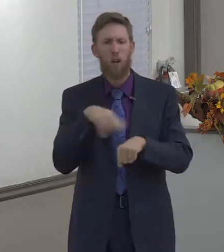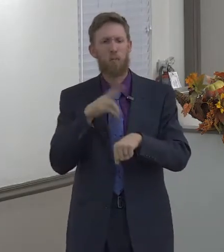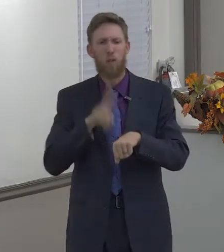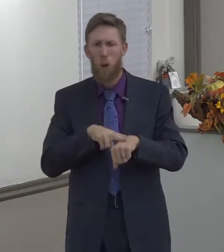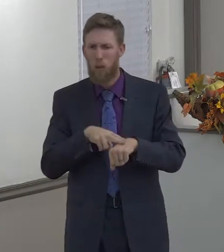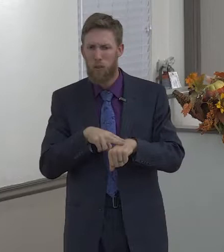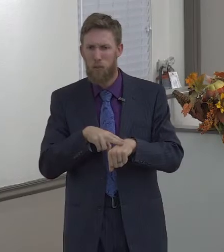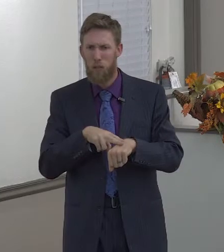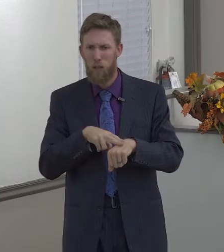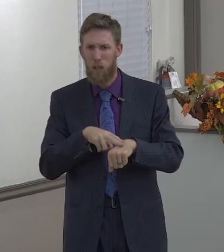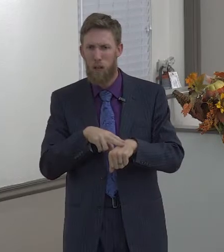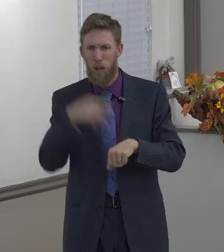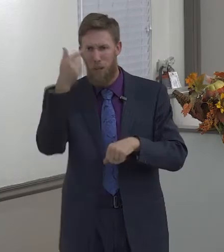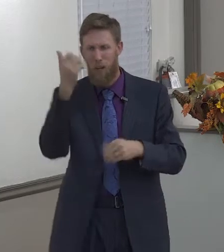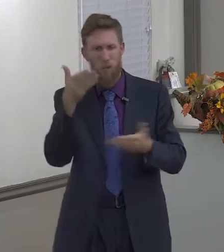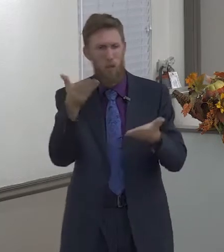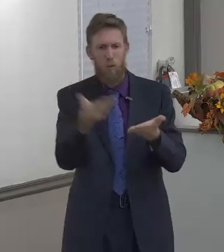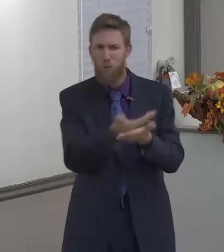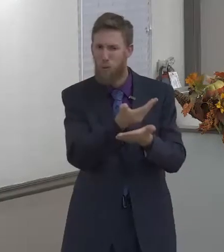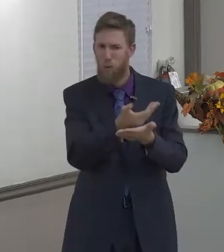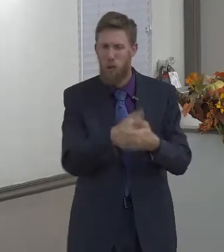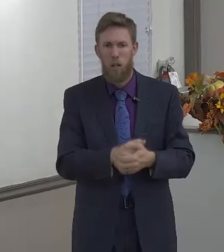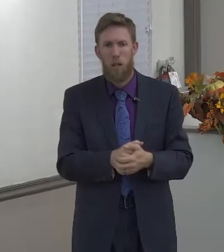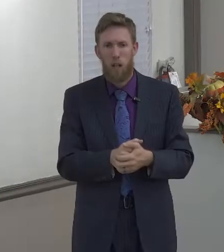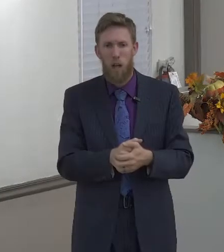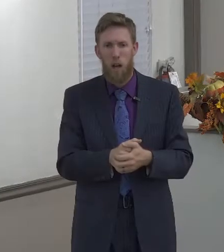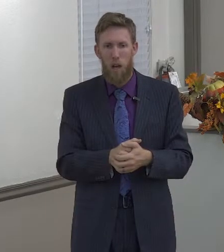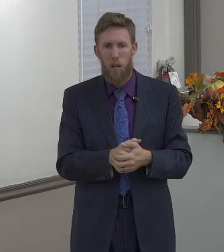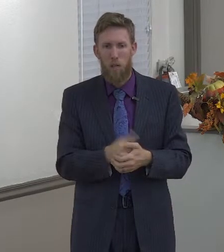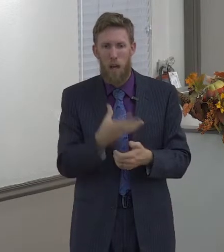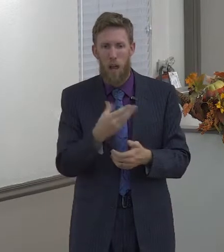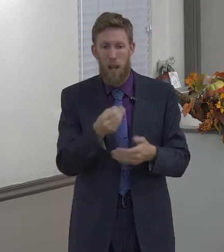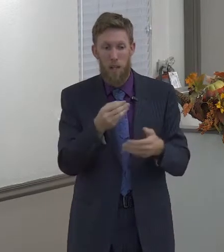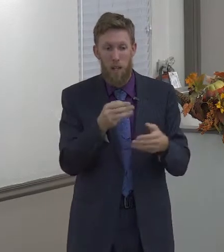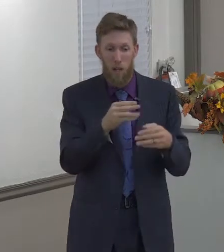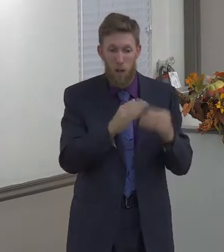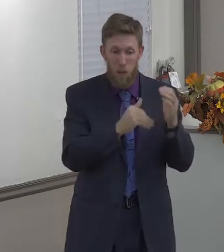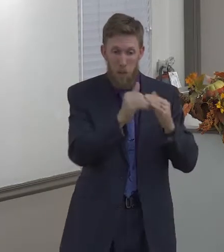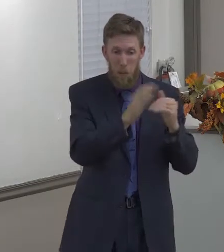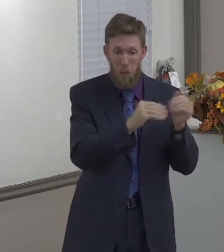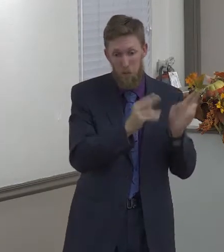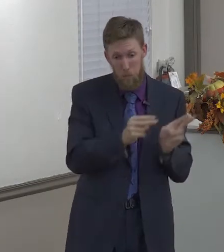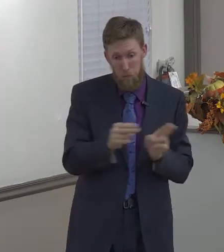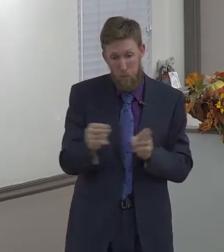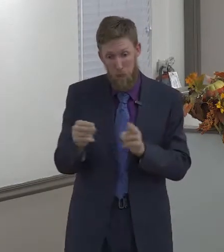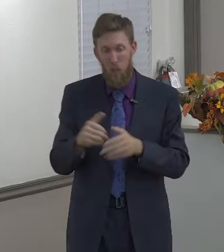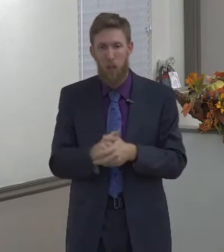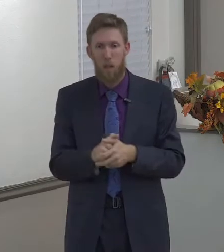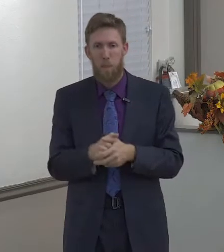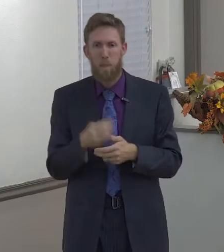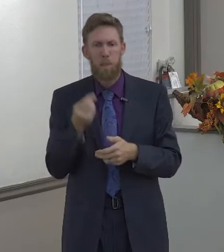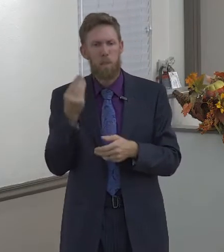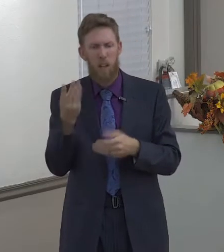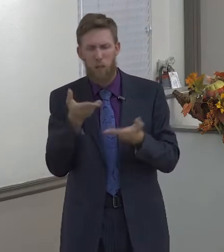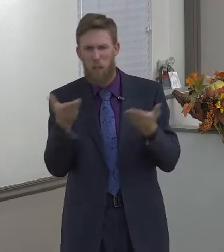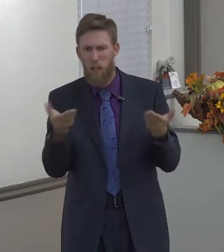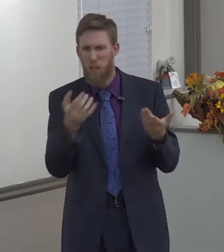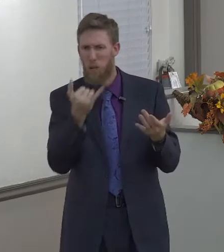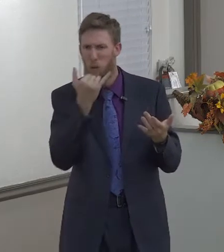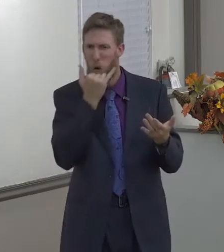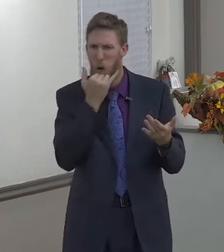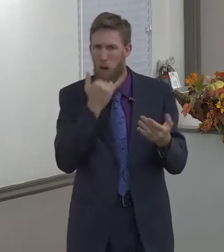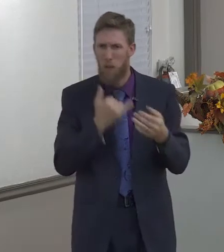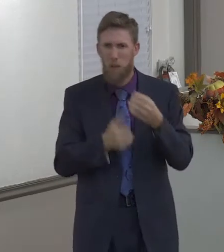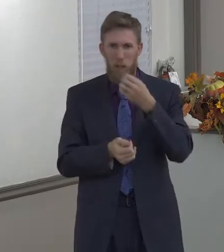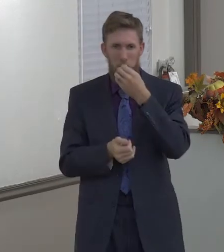after a number of emails that went into the black hole, eventually one finally made it, I guess, to the other side. And I get a